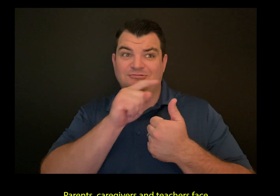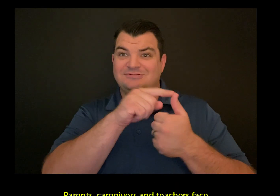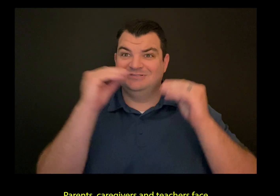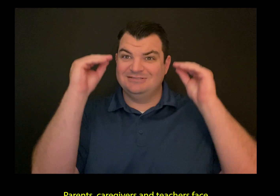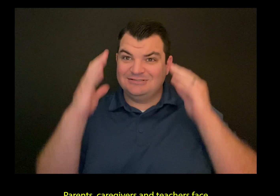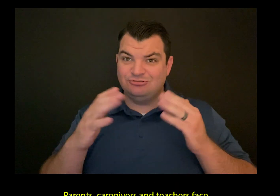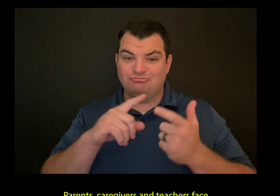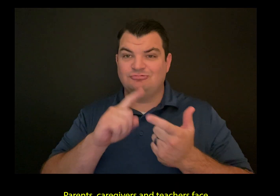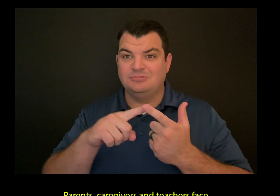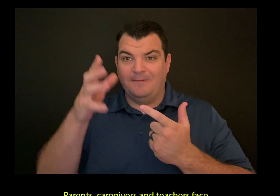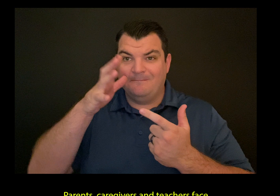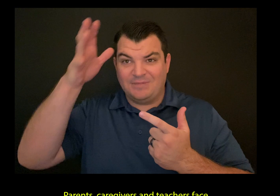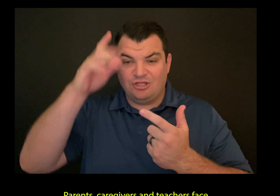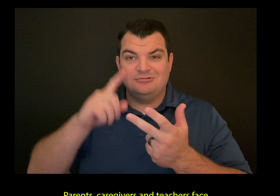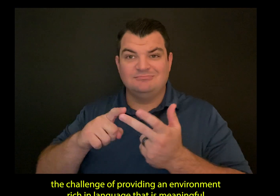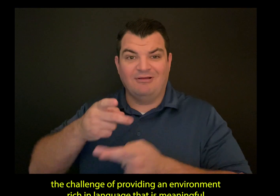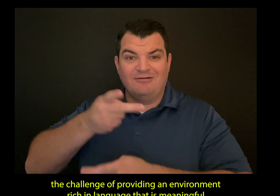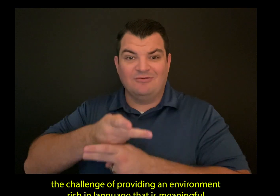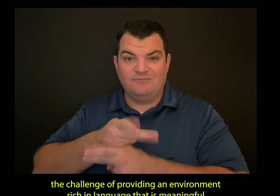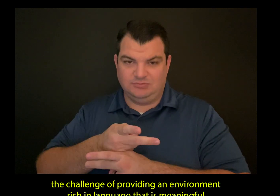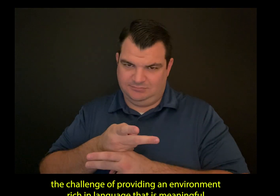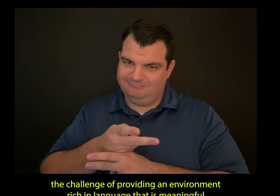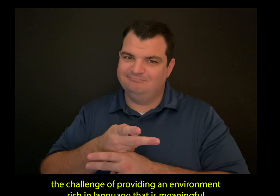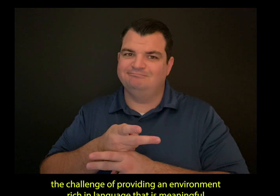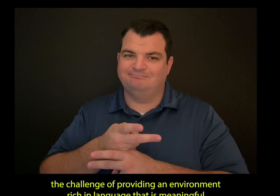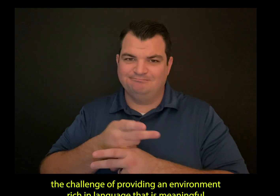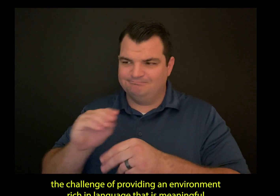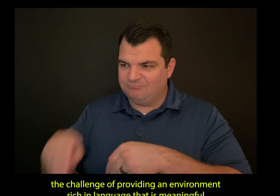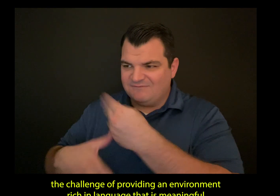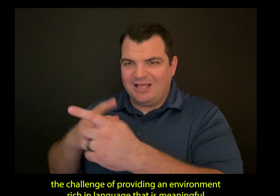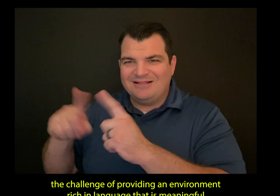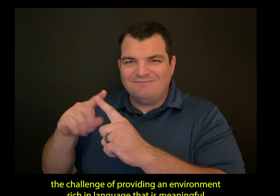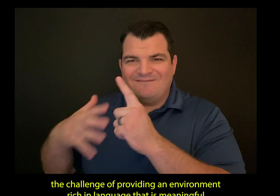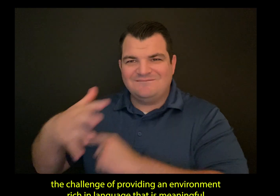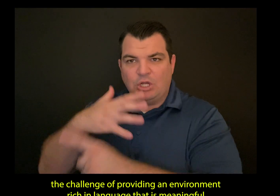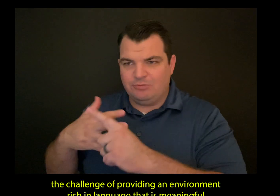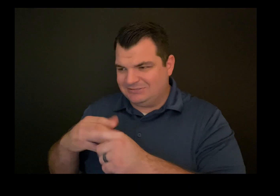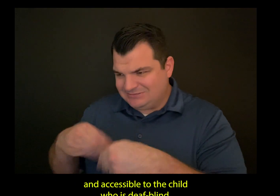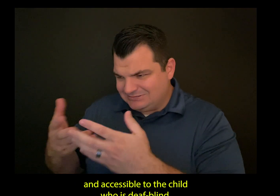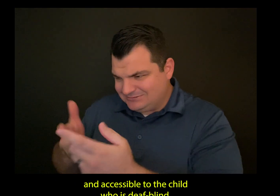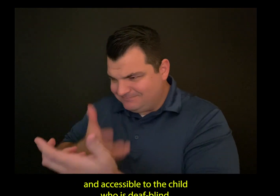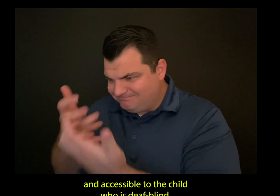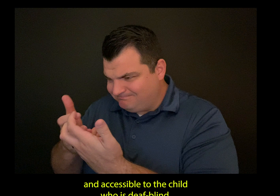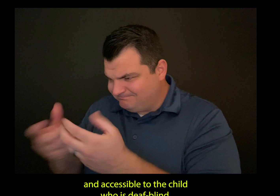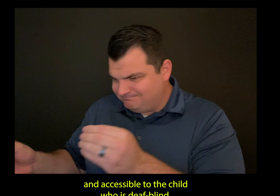Parents, caregivers, and teachers face the challenge of providing an environment rich in language that is meaningful and accessible to the child